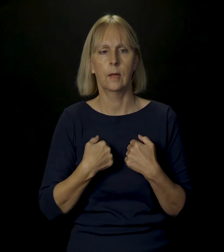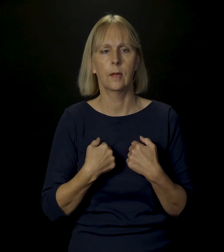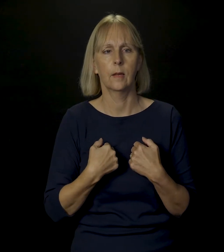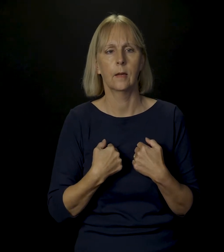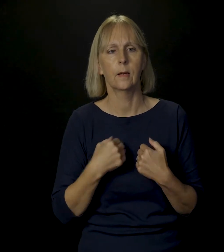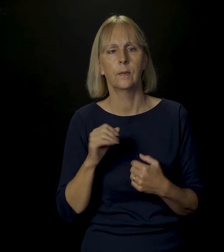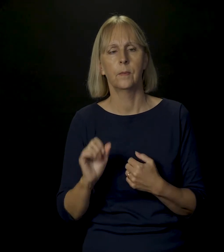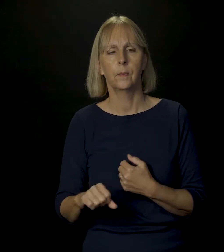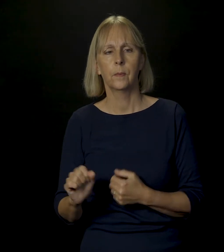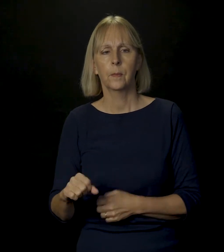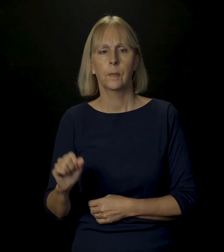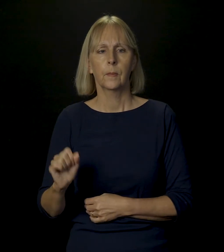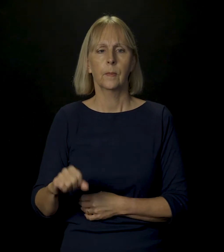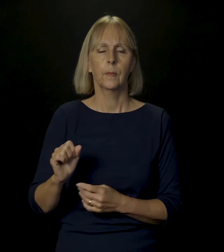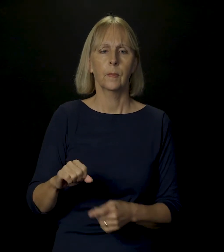Yeah